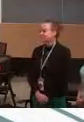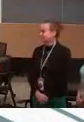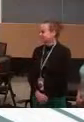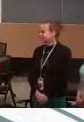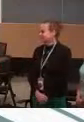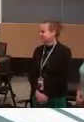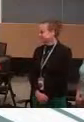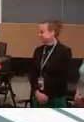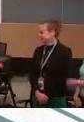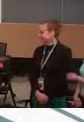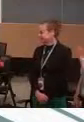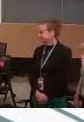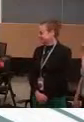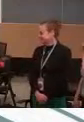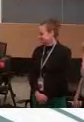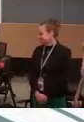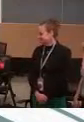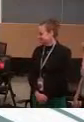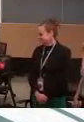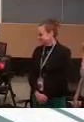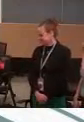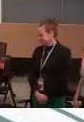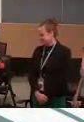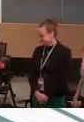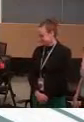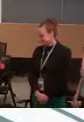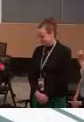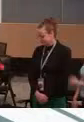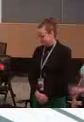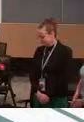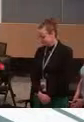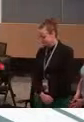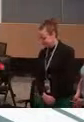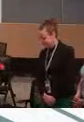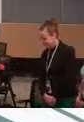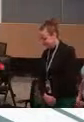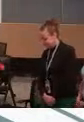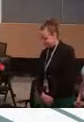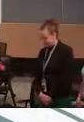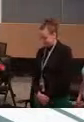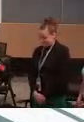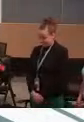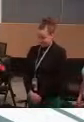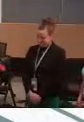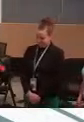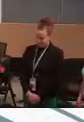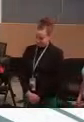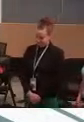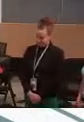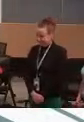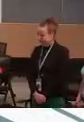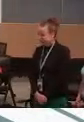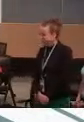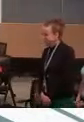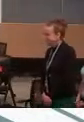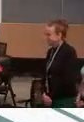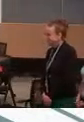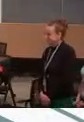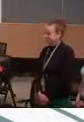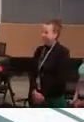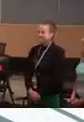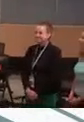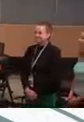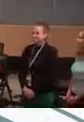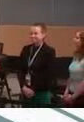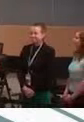have our clinical supervisor, Stephanie Lemoy, and we have our associate manager of mental health,